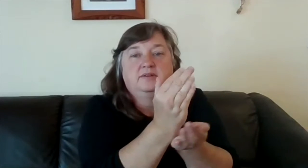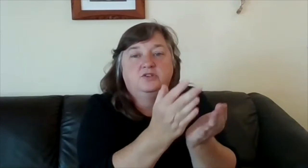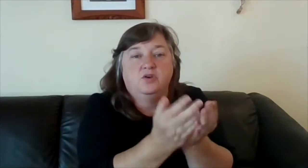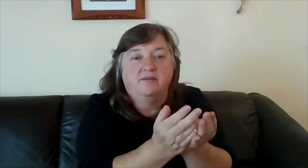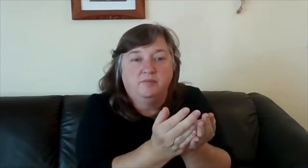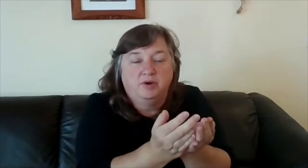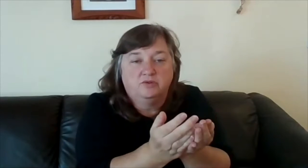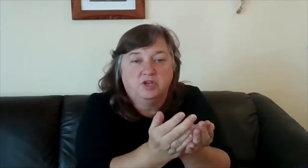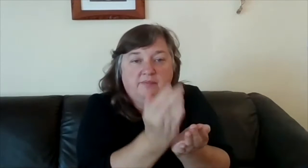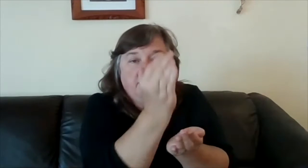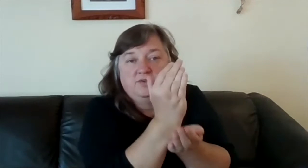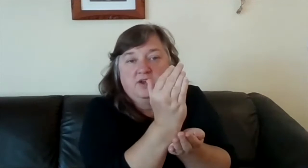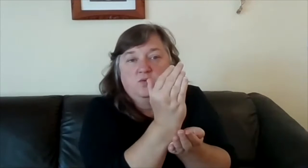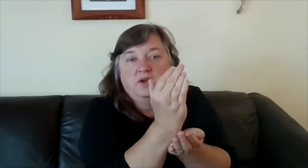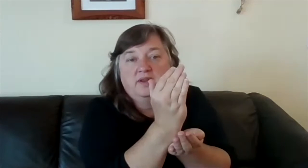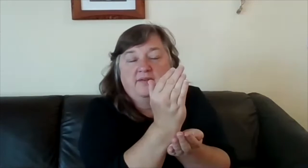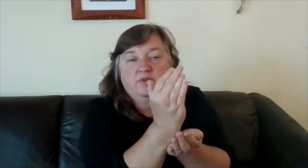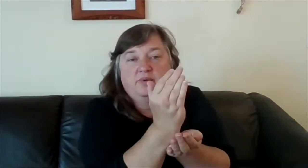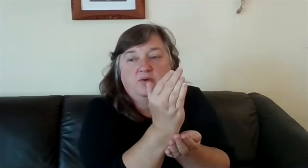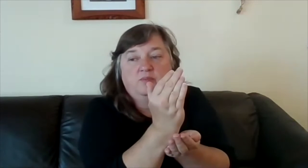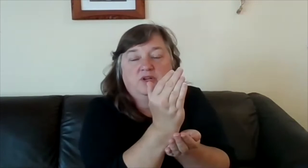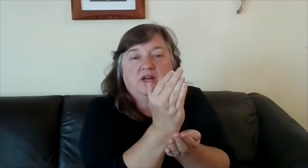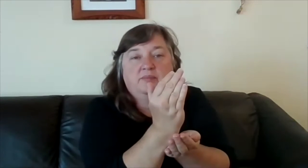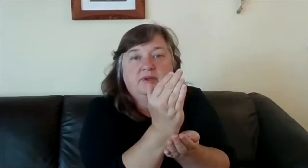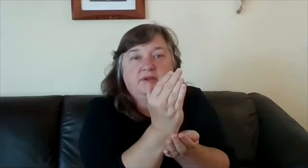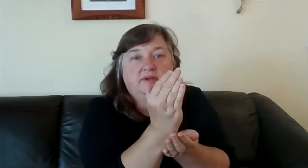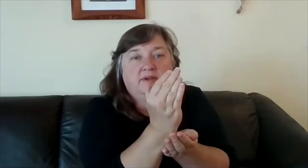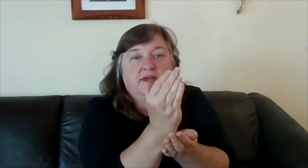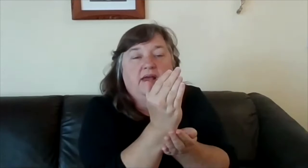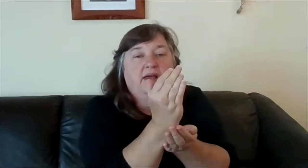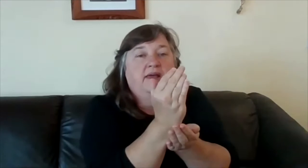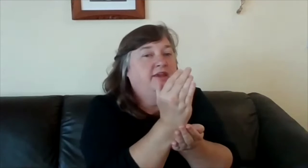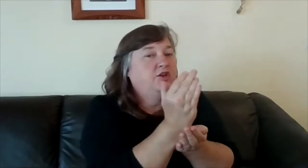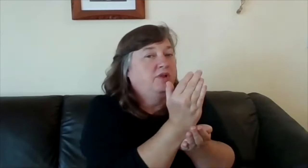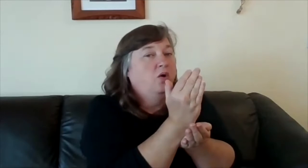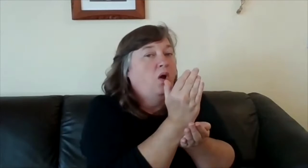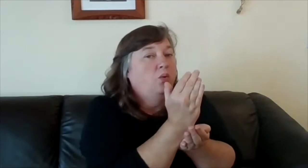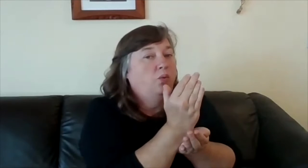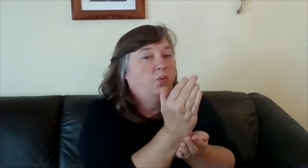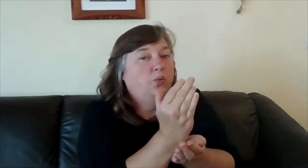So you have the boat shape, but you take one half of the boat and you put it up and then you blow.